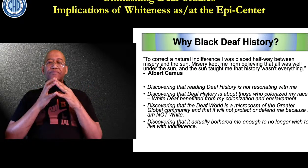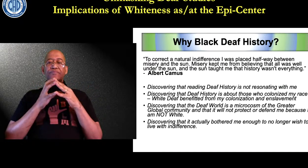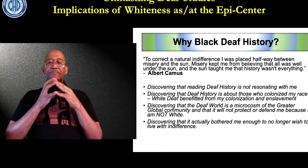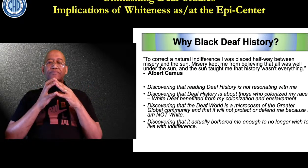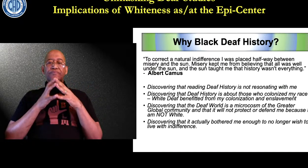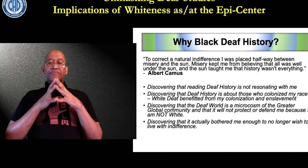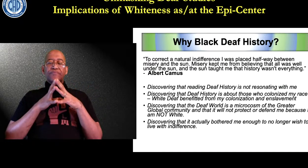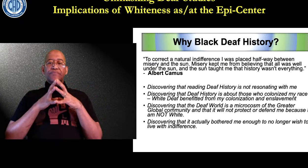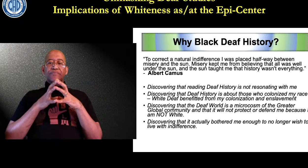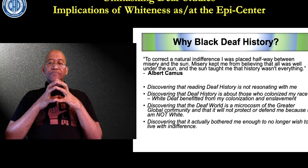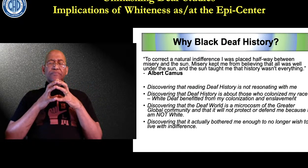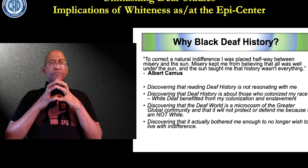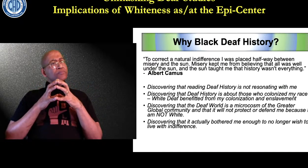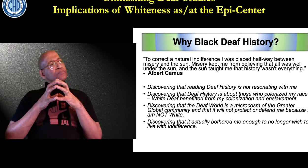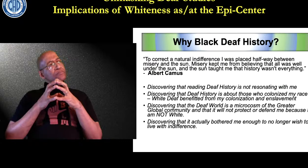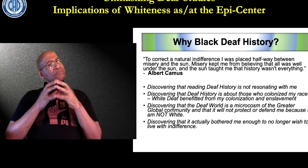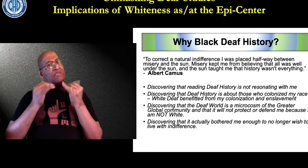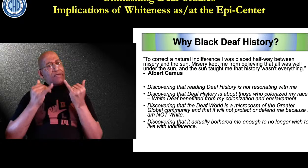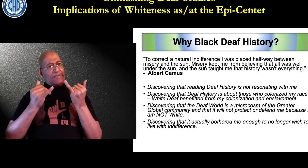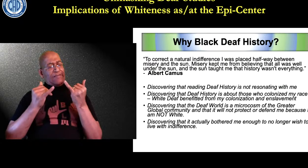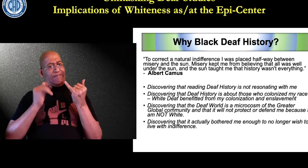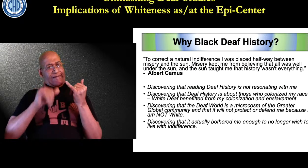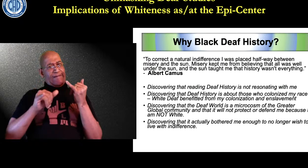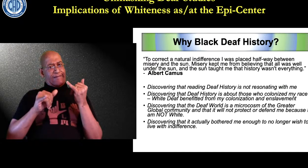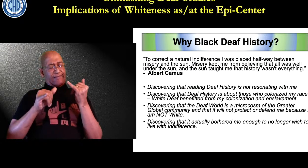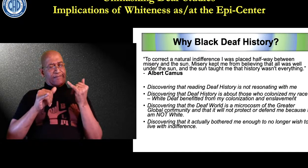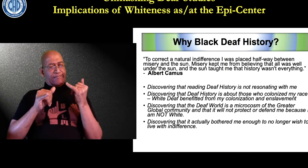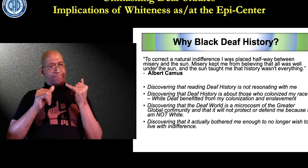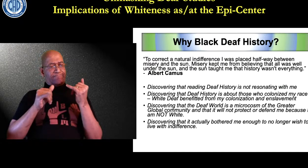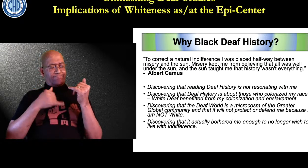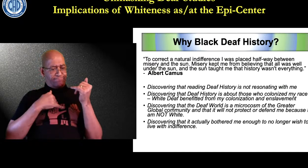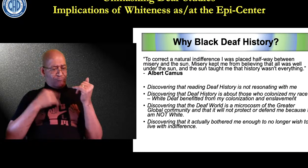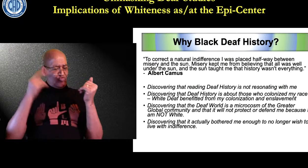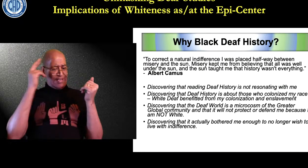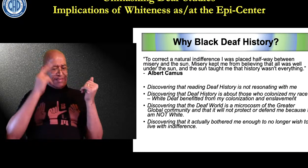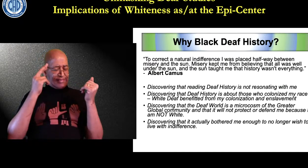but it's not really even true today.